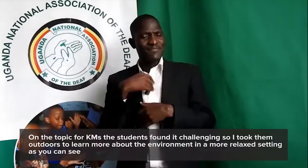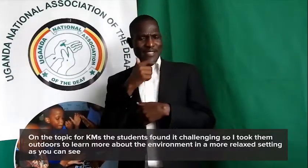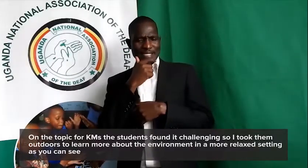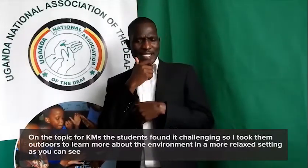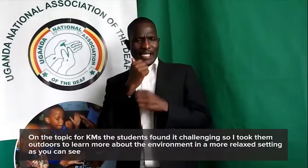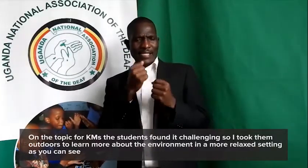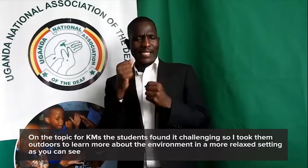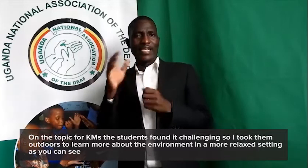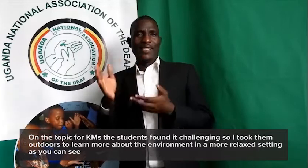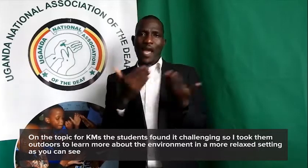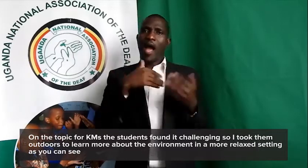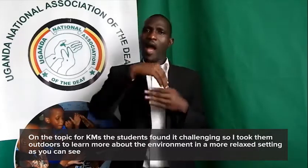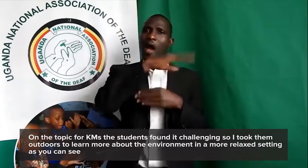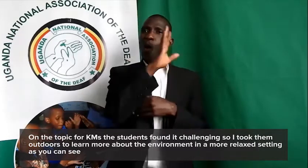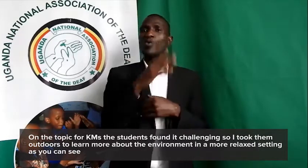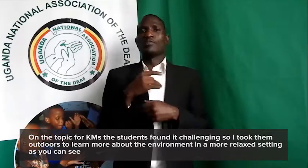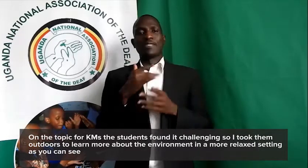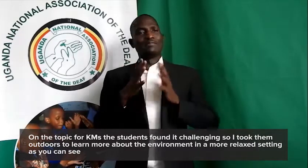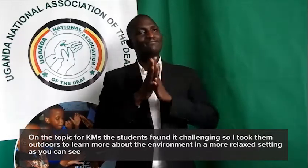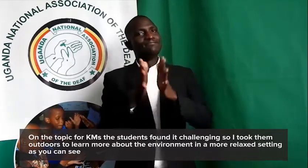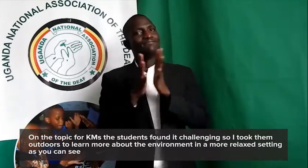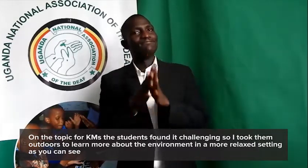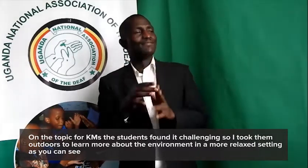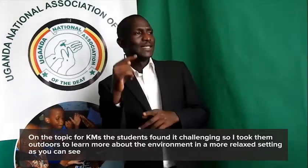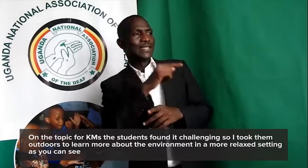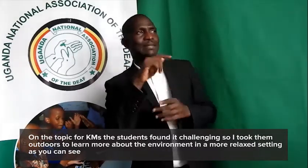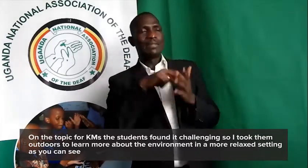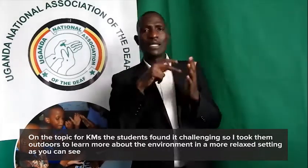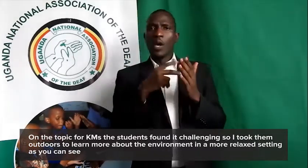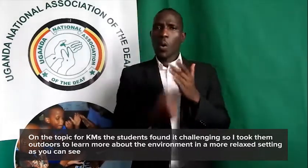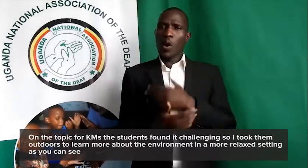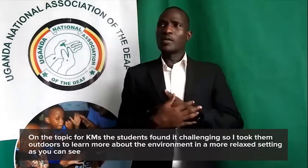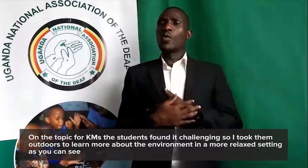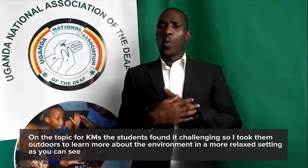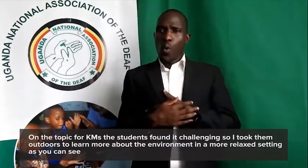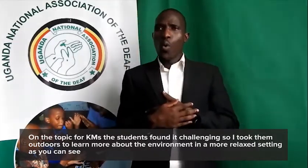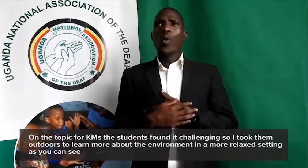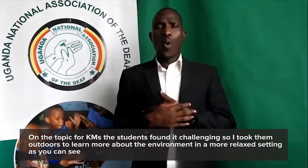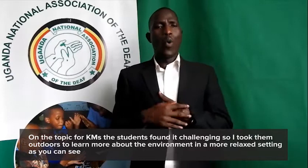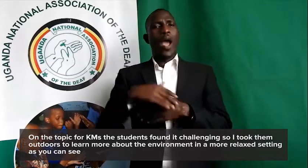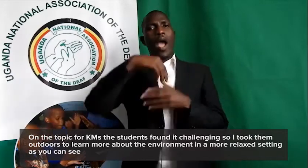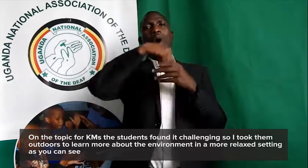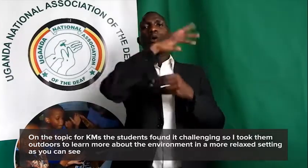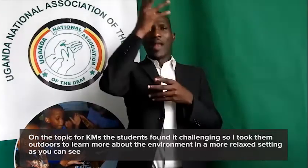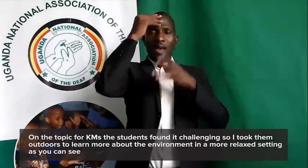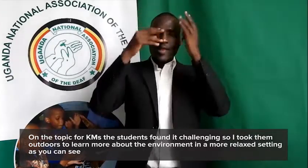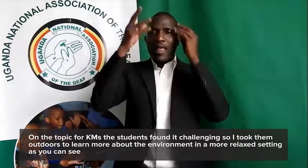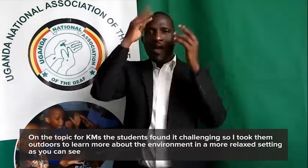So on the topic for kilometers, I found that the students found it challenging. So I took them outdoors